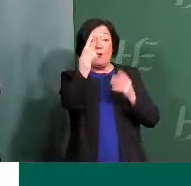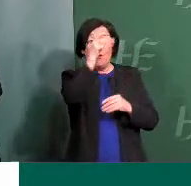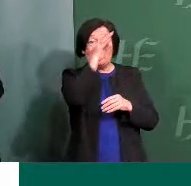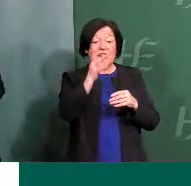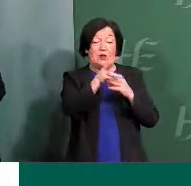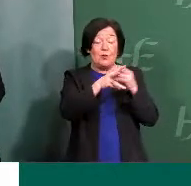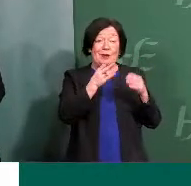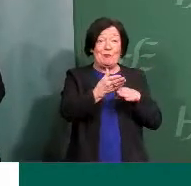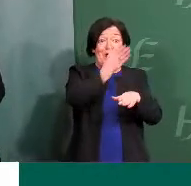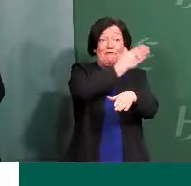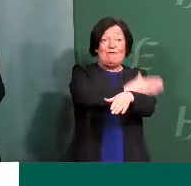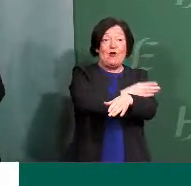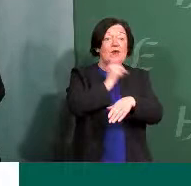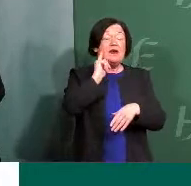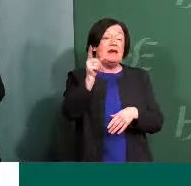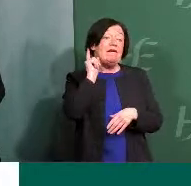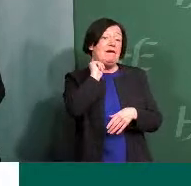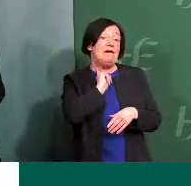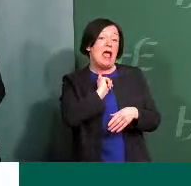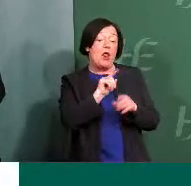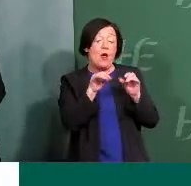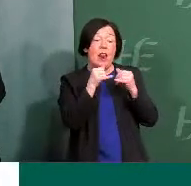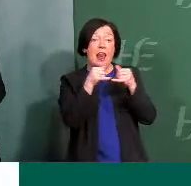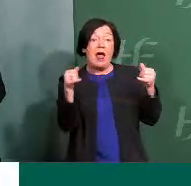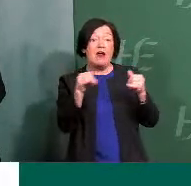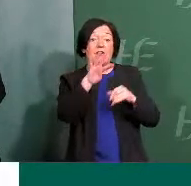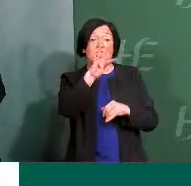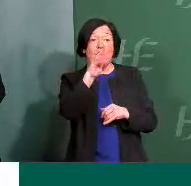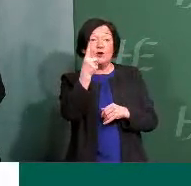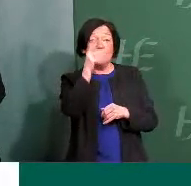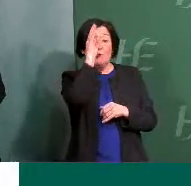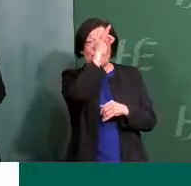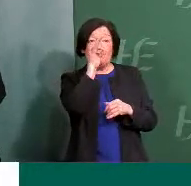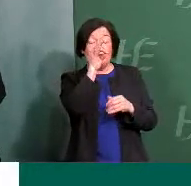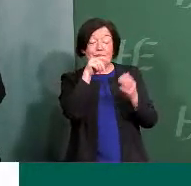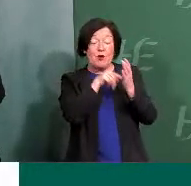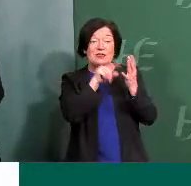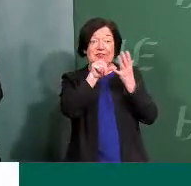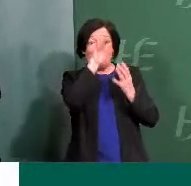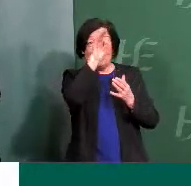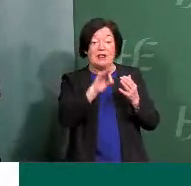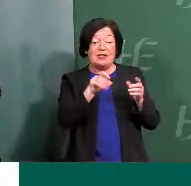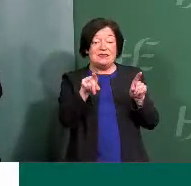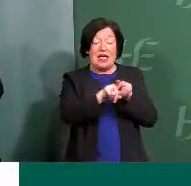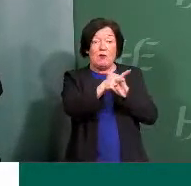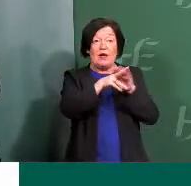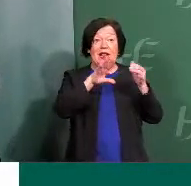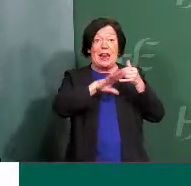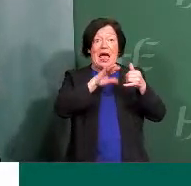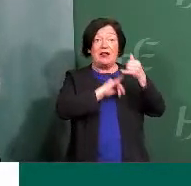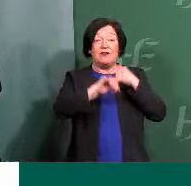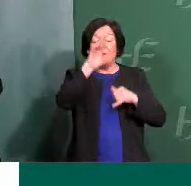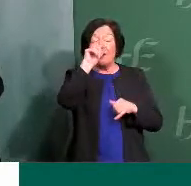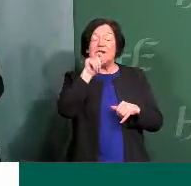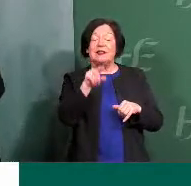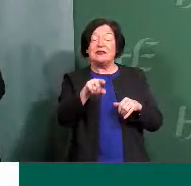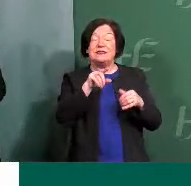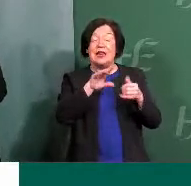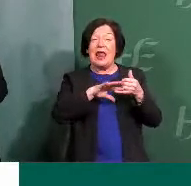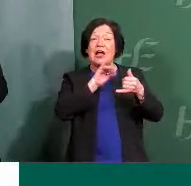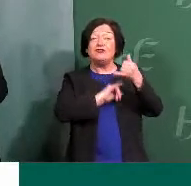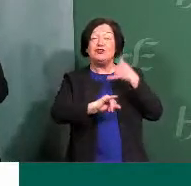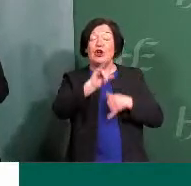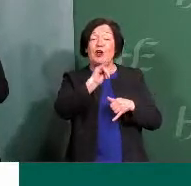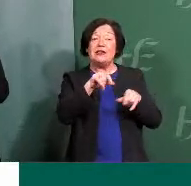previous week. You can see the yellow line there on the left. It's up 41.7% on the same week last year. And again, we have to remember at this time last year,